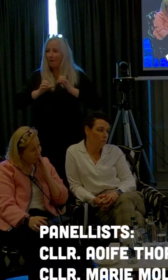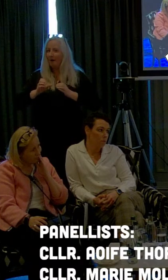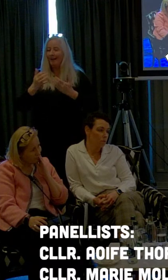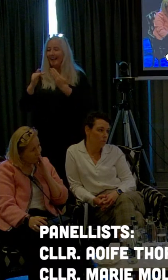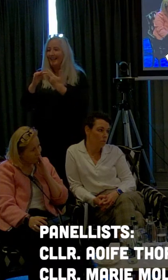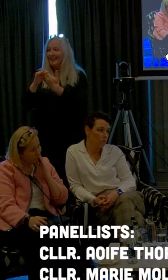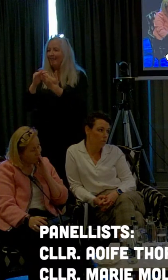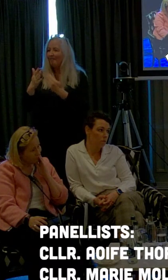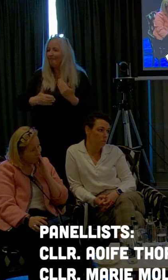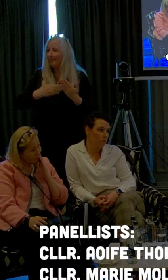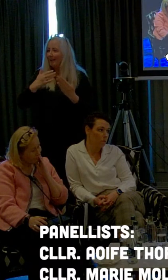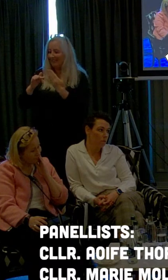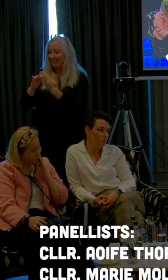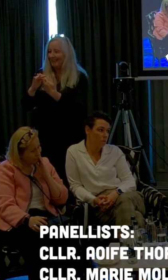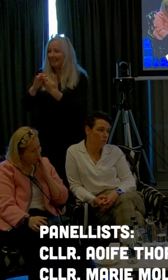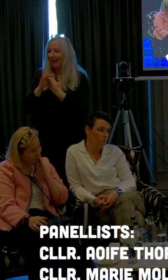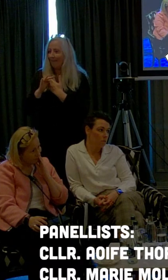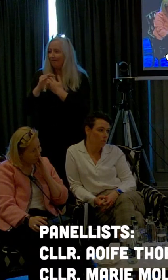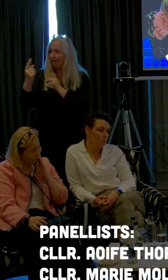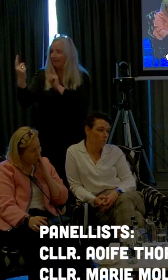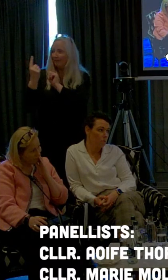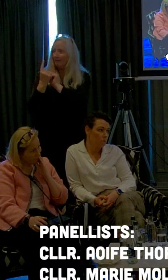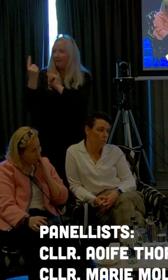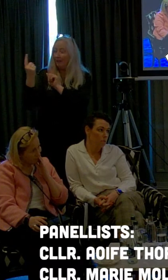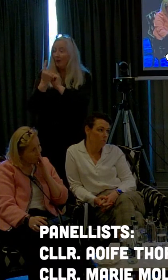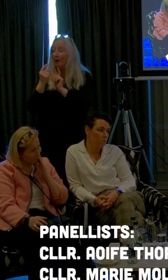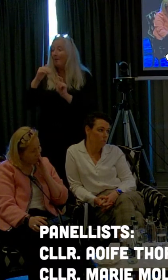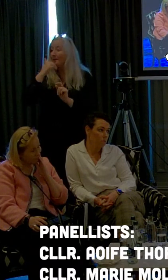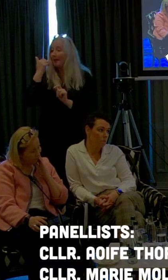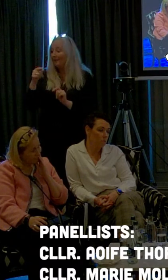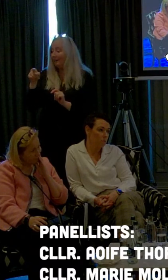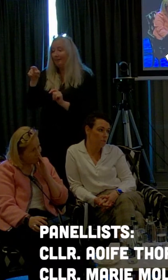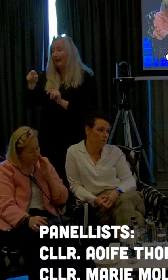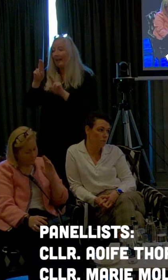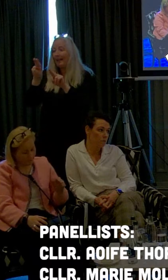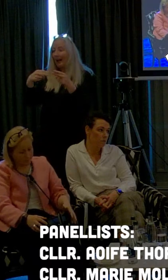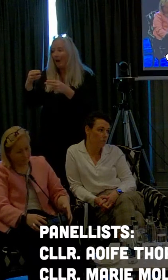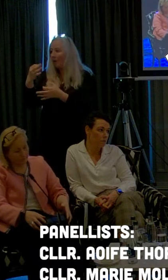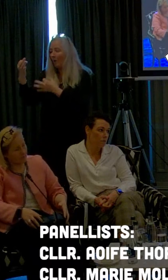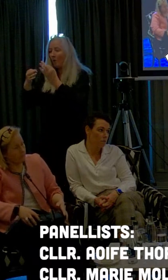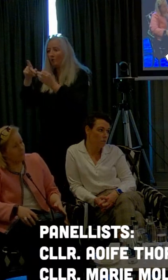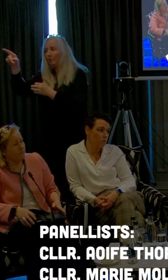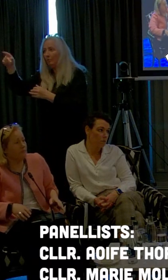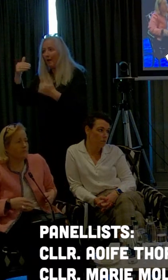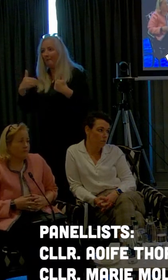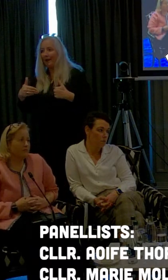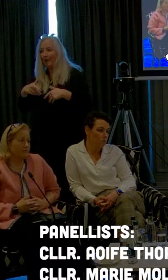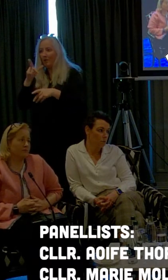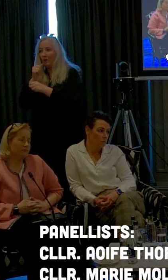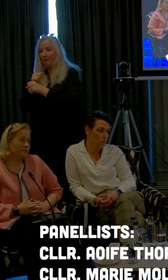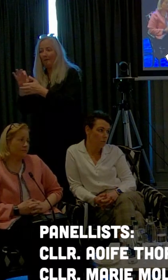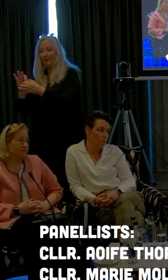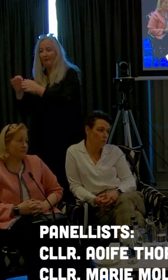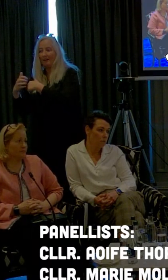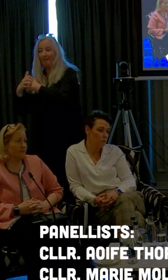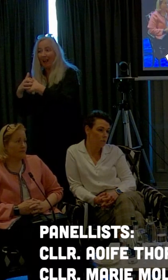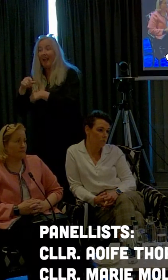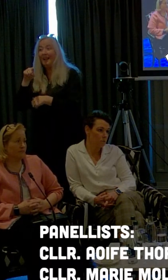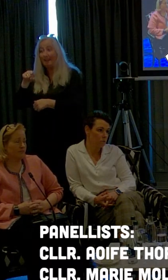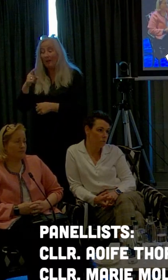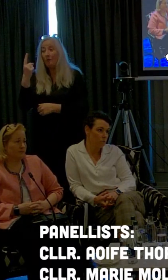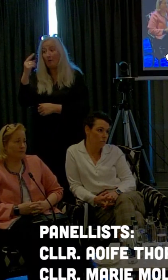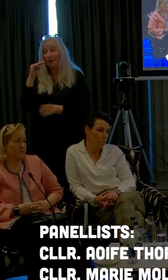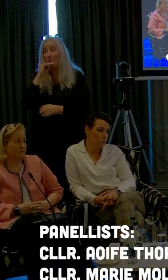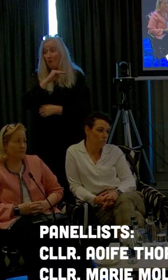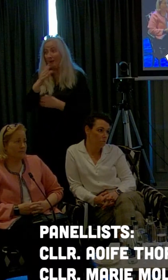come to me because they can't go to a man. I think that that in itself is probably one of the most important facets